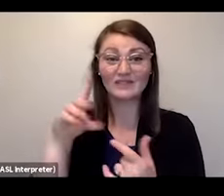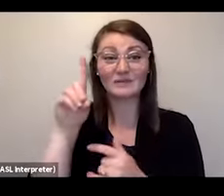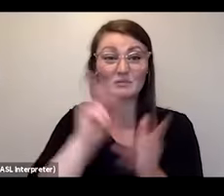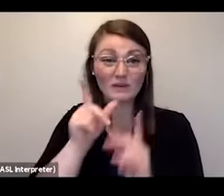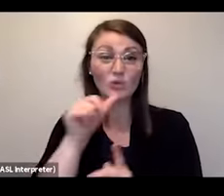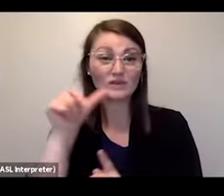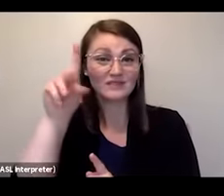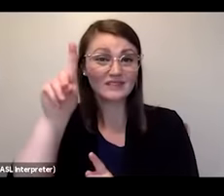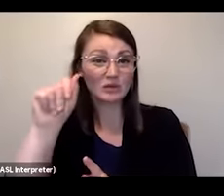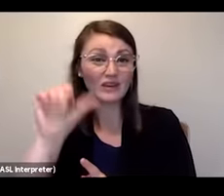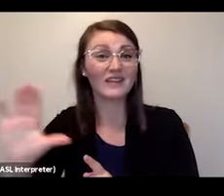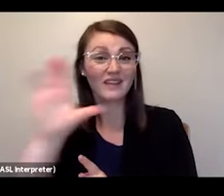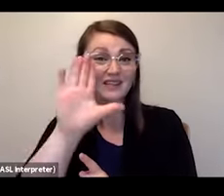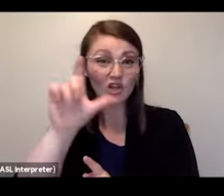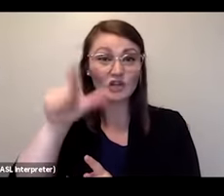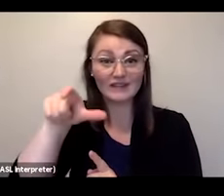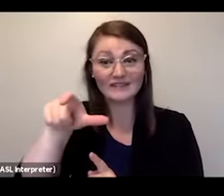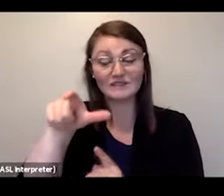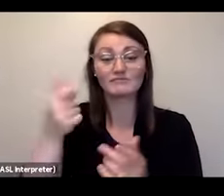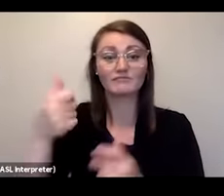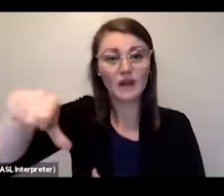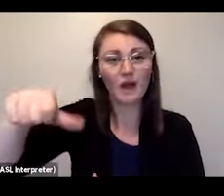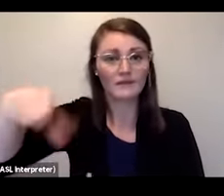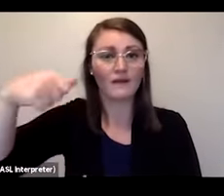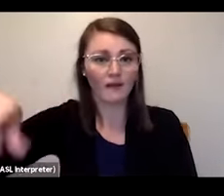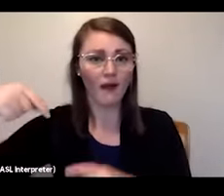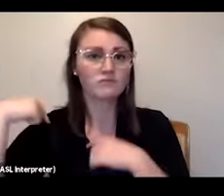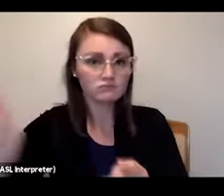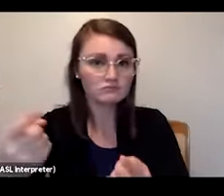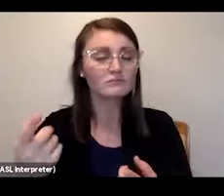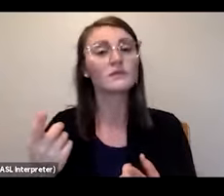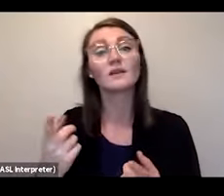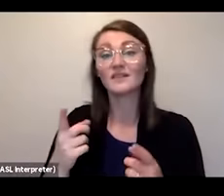In 2017, African American students earned only